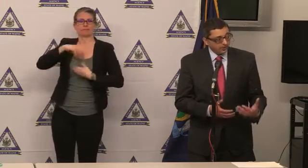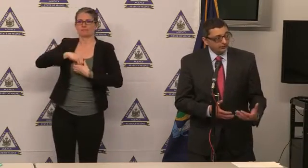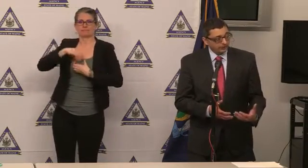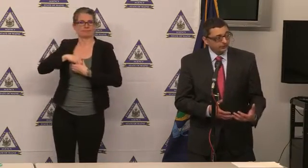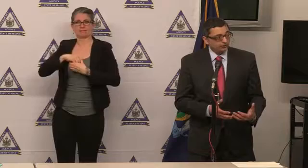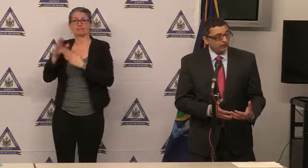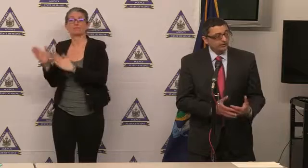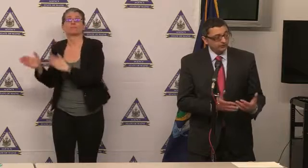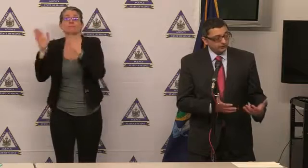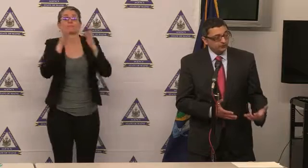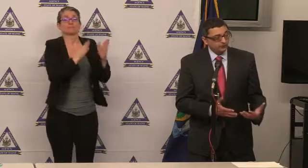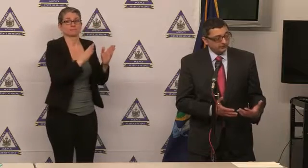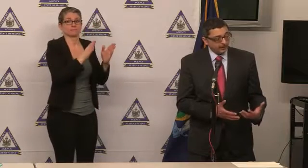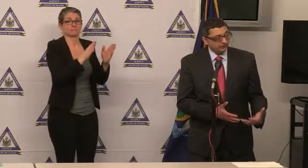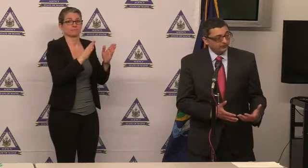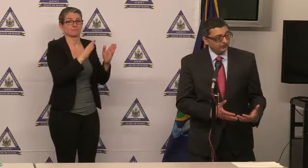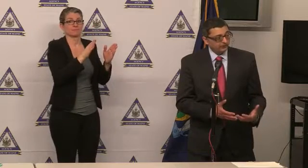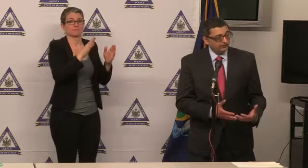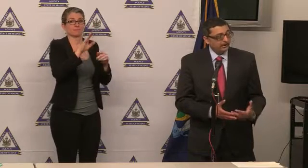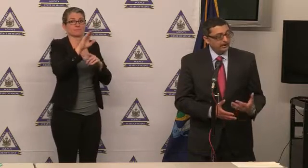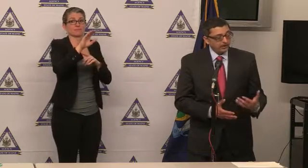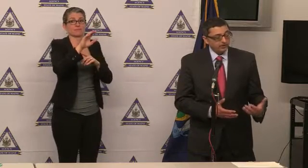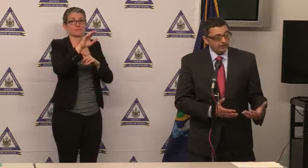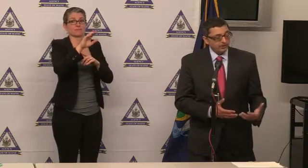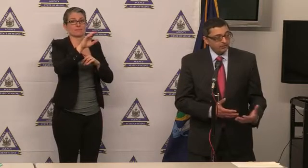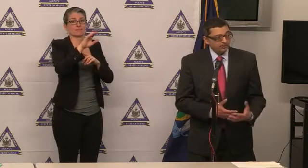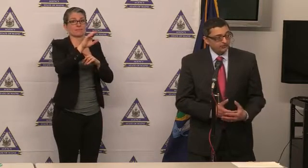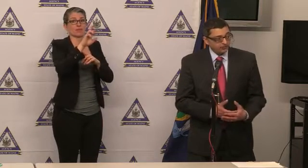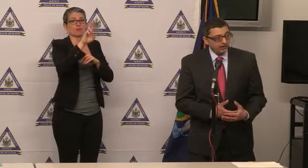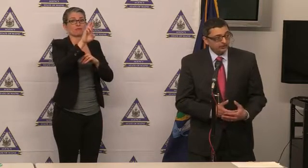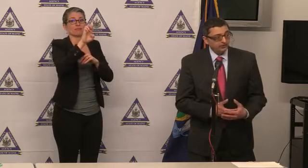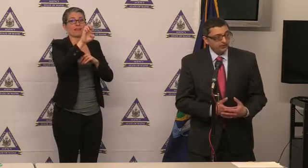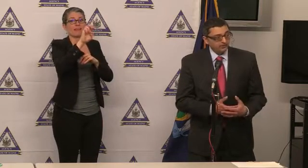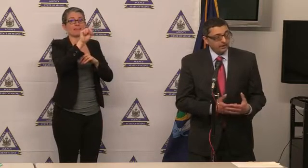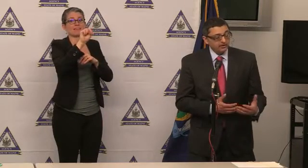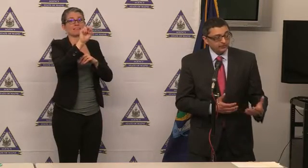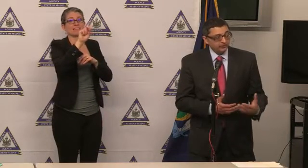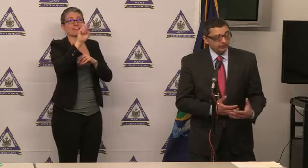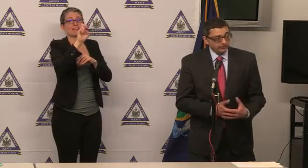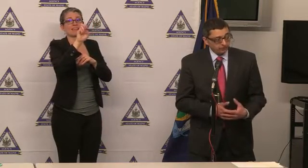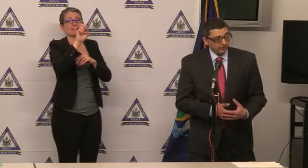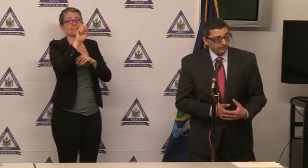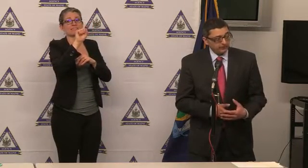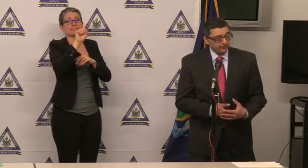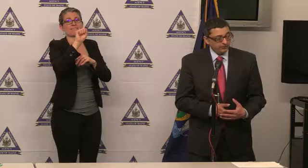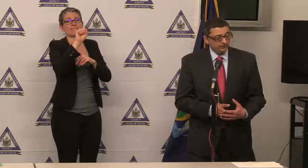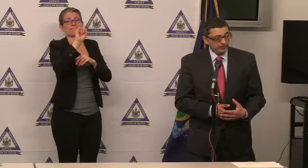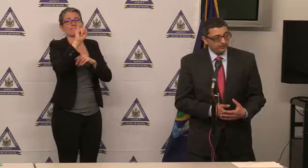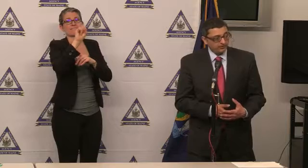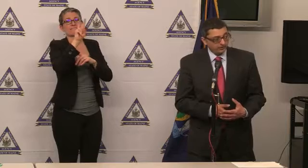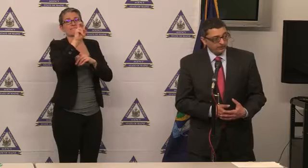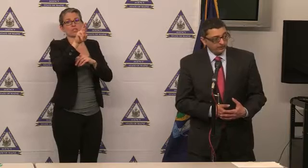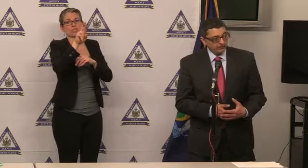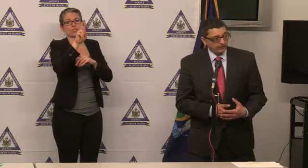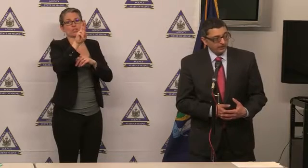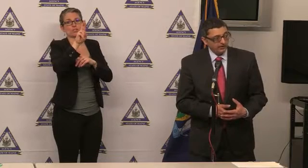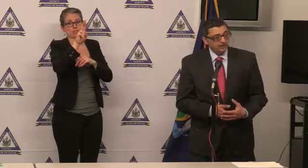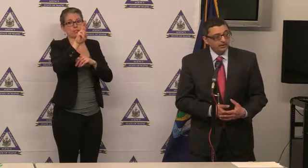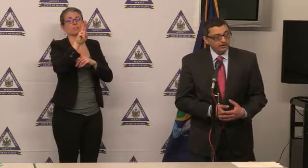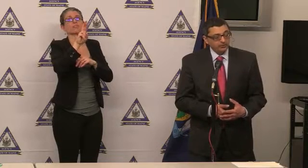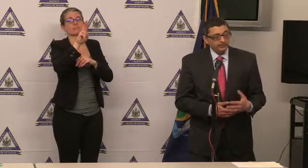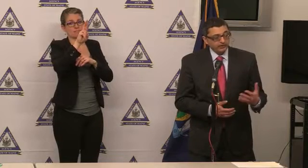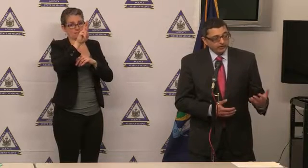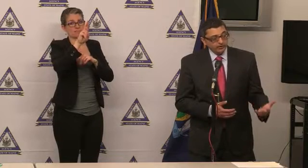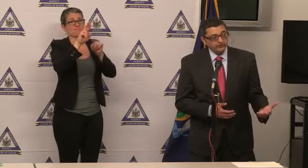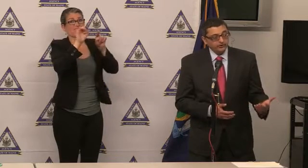a well-known drug that's used in viral disease, and there are a number of trials, many of which are supported by the U.S. government, that are underway.